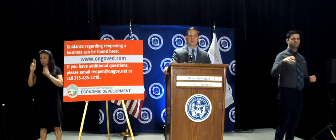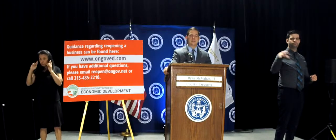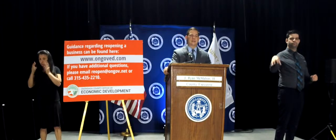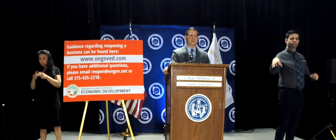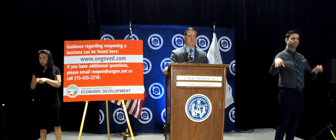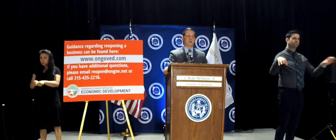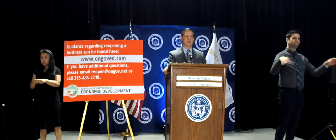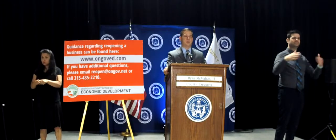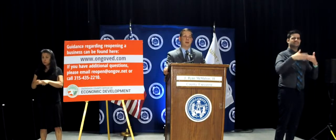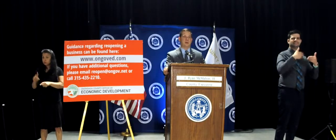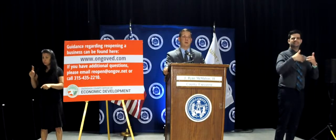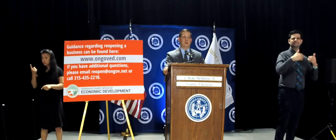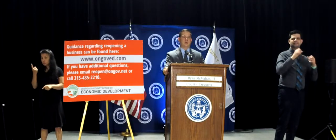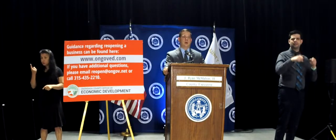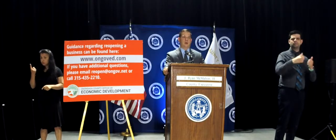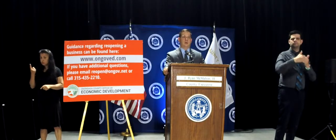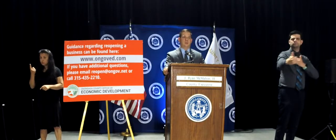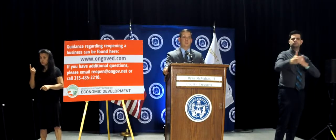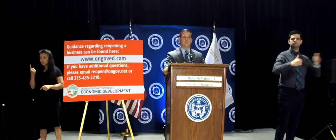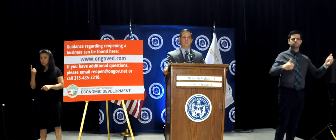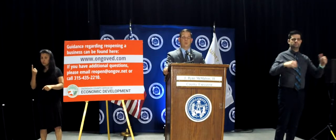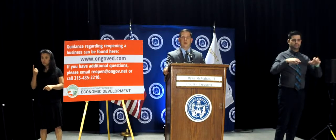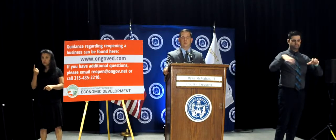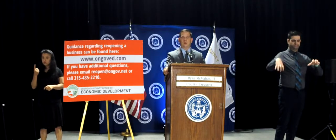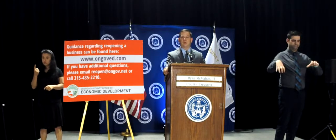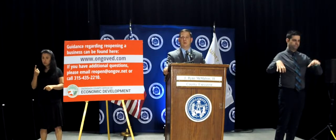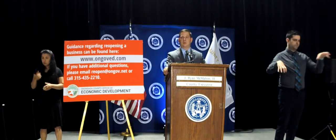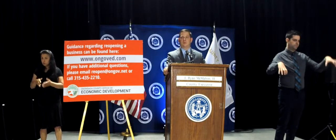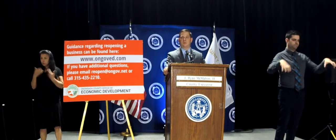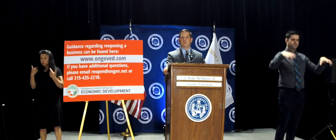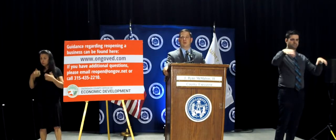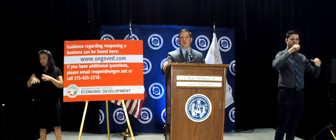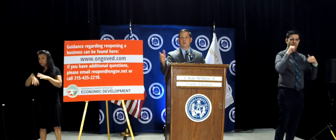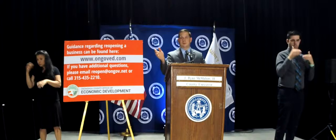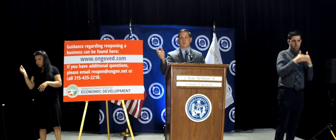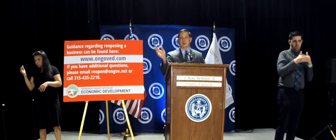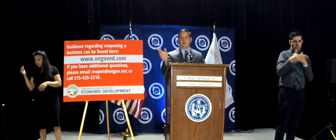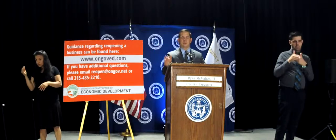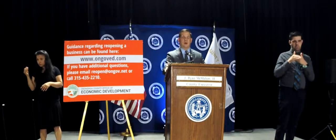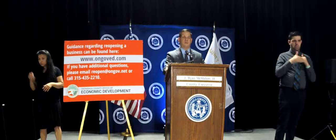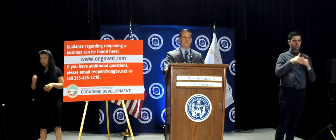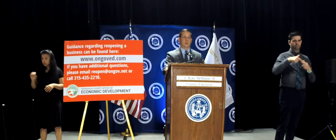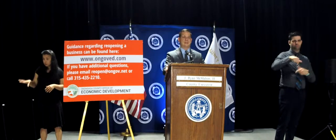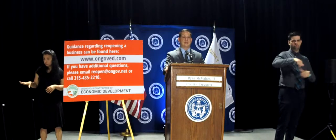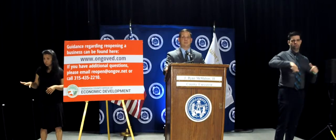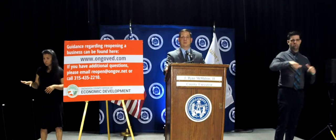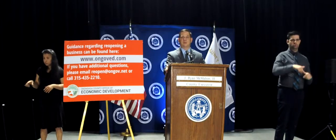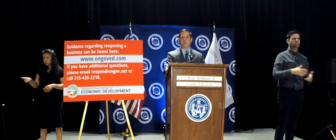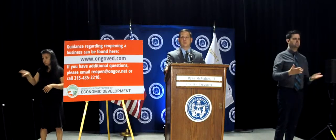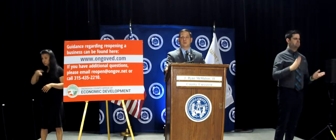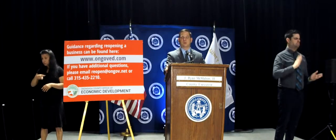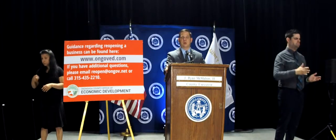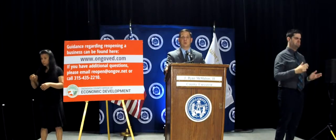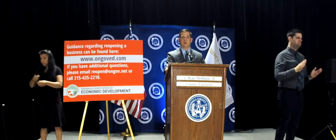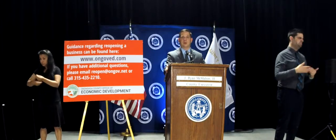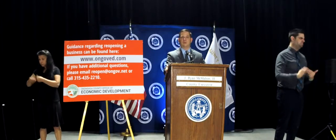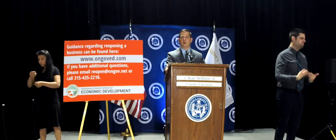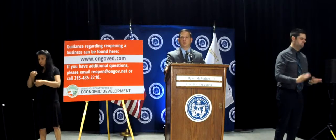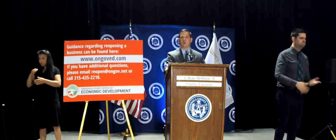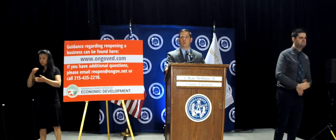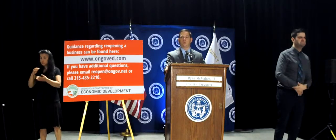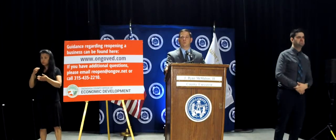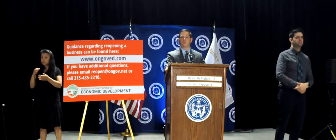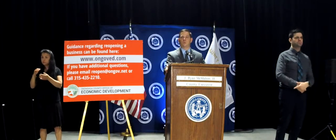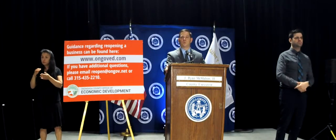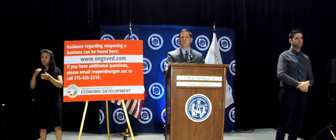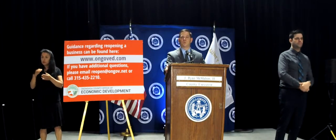allowing for the seating to be expanded without all the different variances that the red tape that these businesses would otherwise have to go